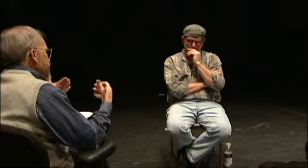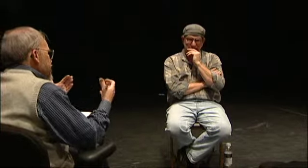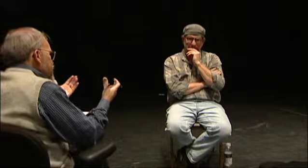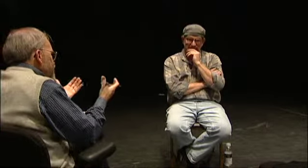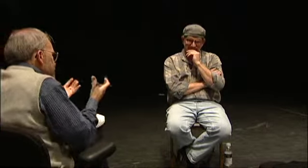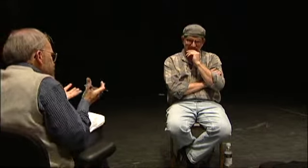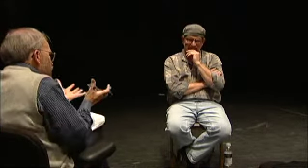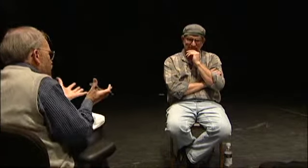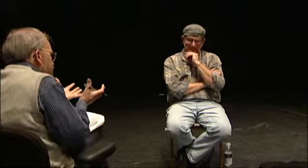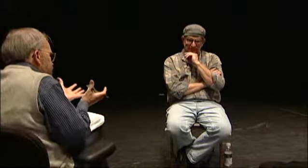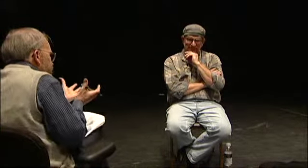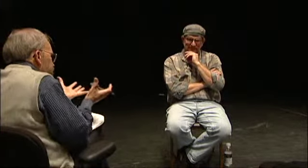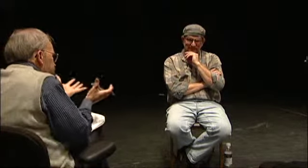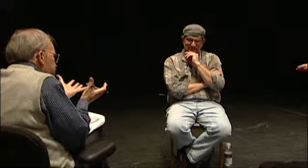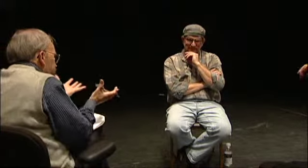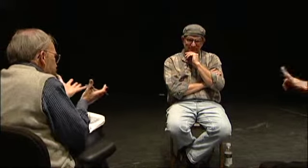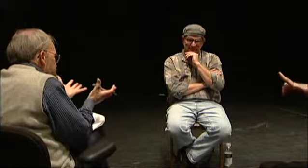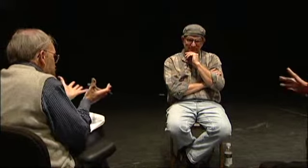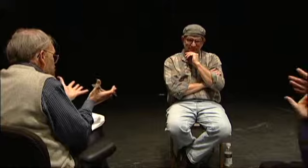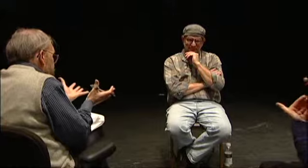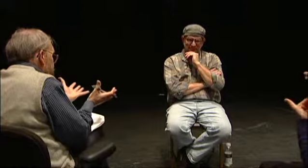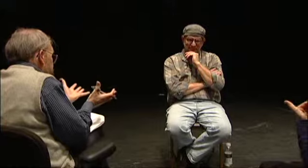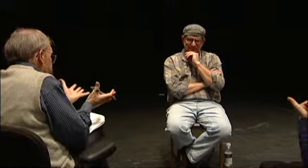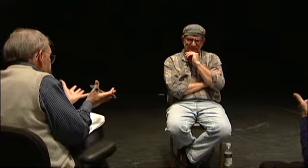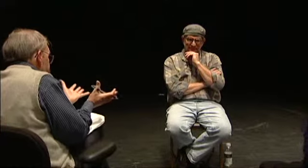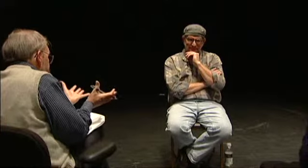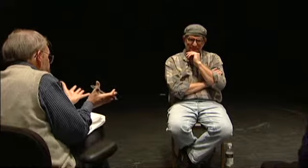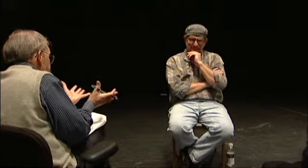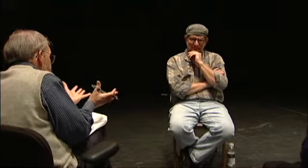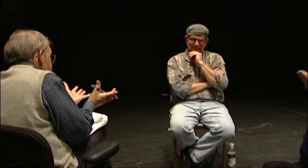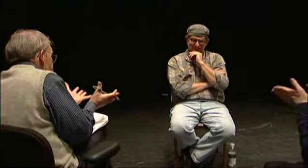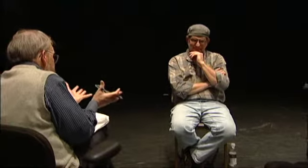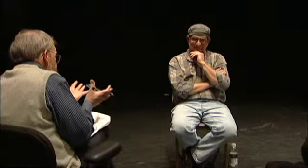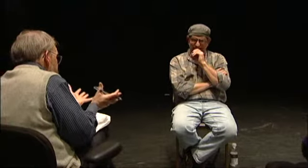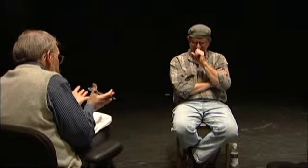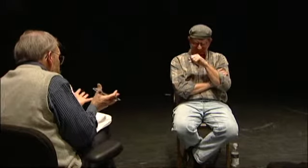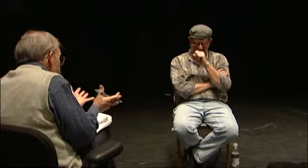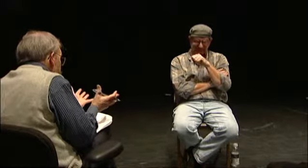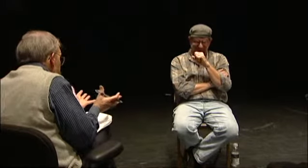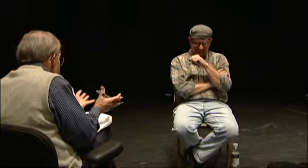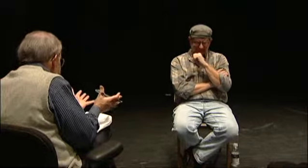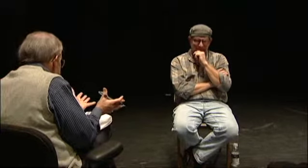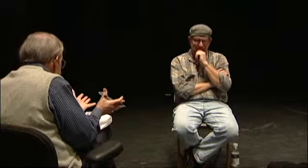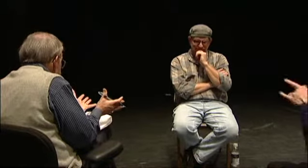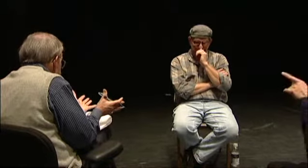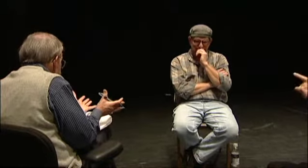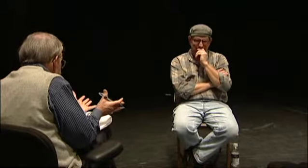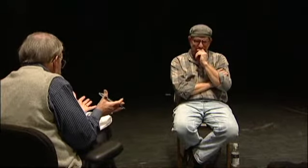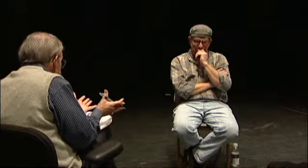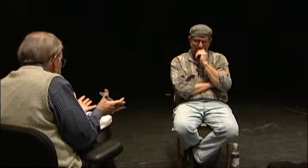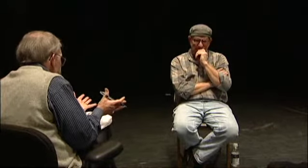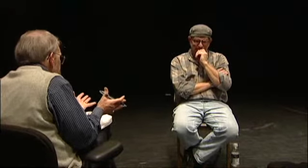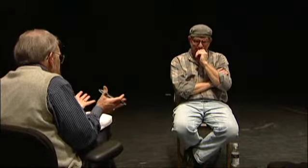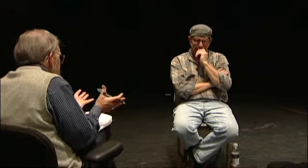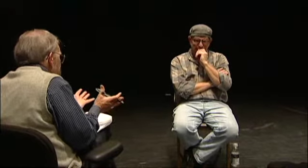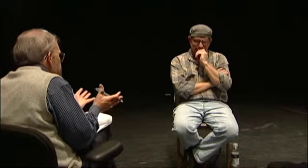And Tubal's almost leading him in both directions, right? So as you work through that scene, how did